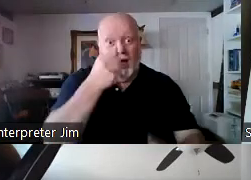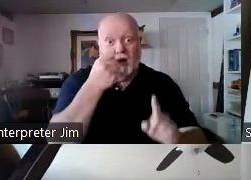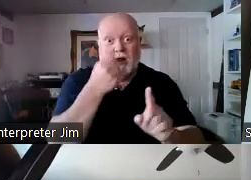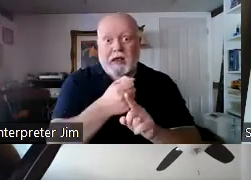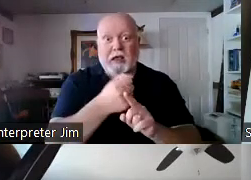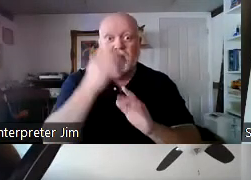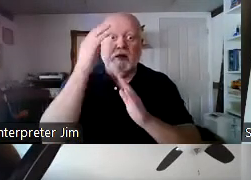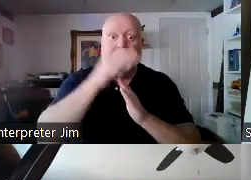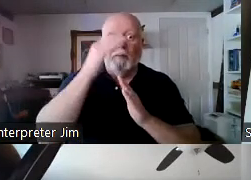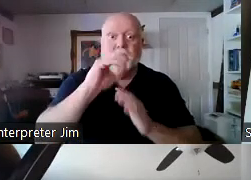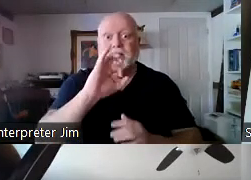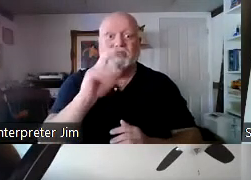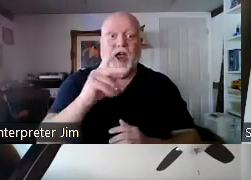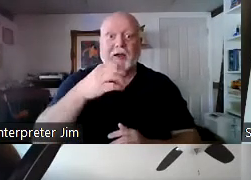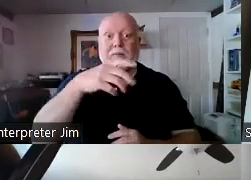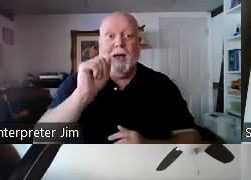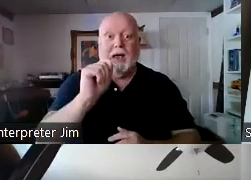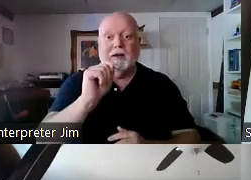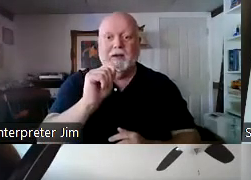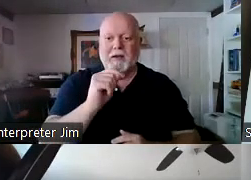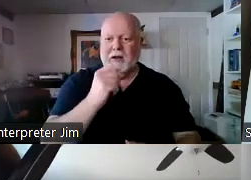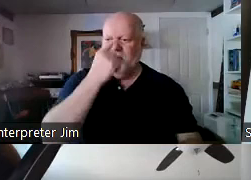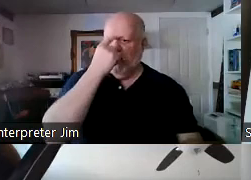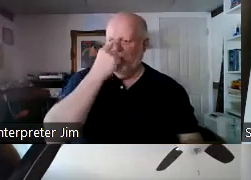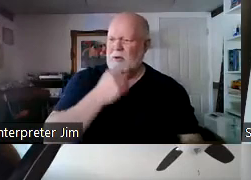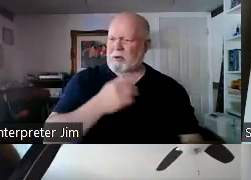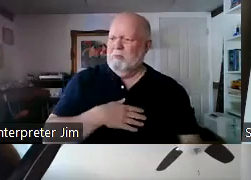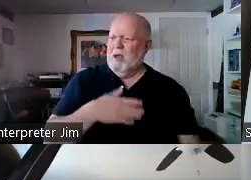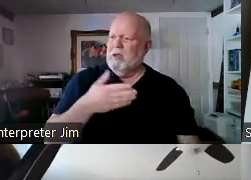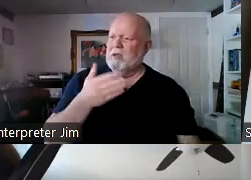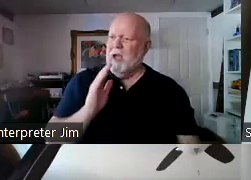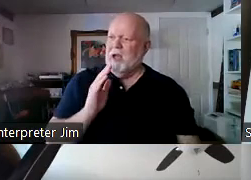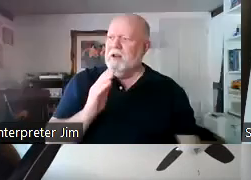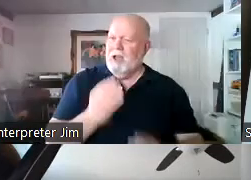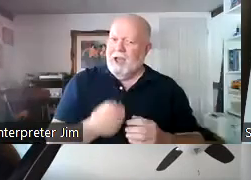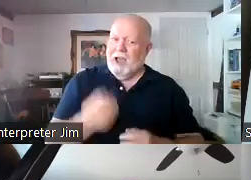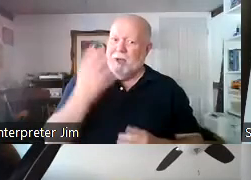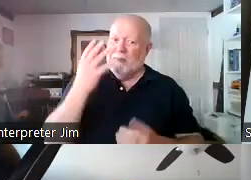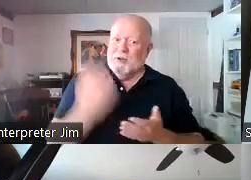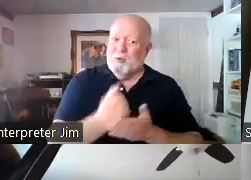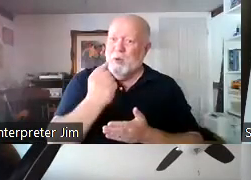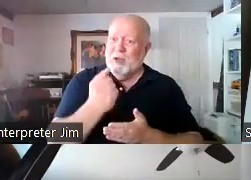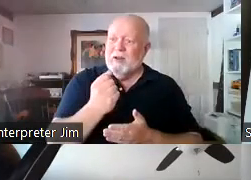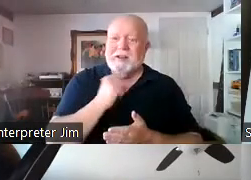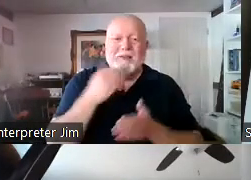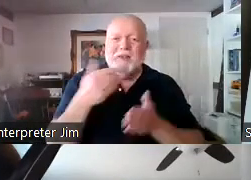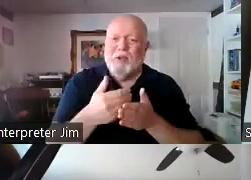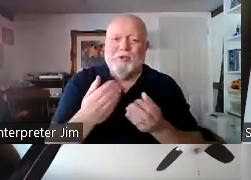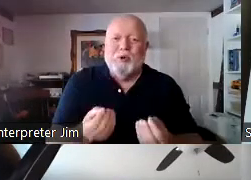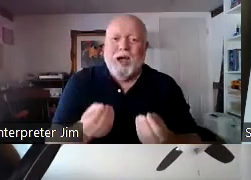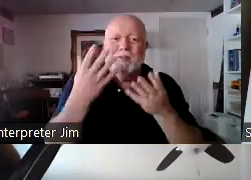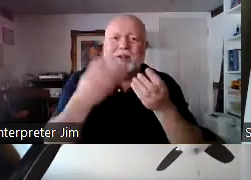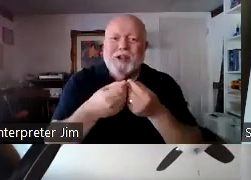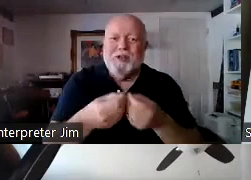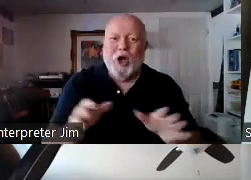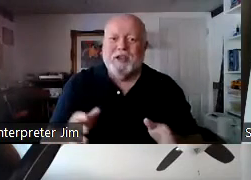a quarter of what, you know, like what he won isn't even what he lost. It's not even going to ever get back